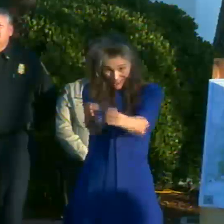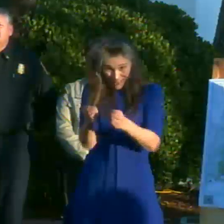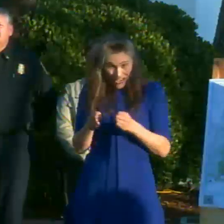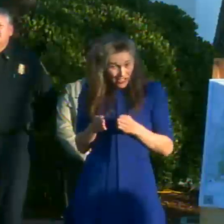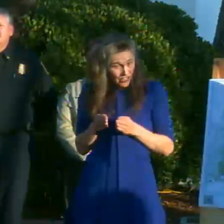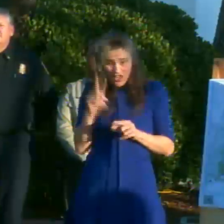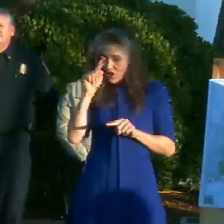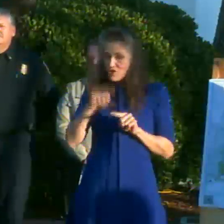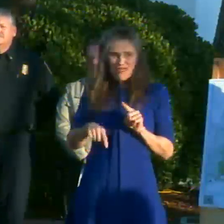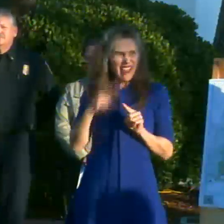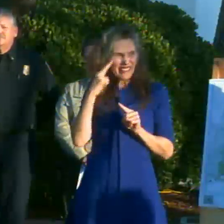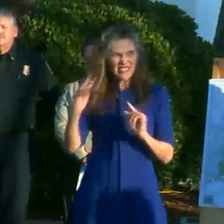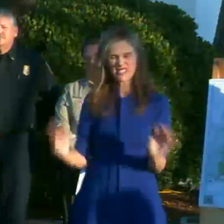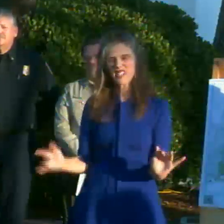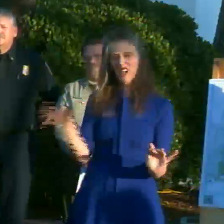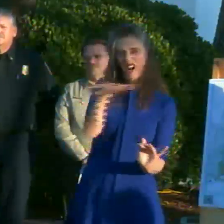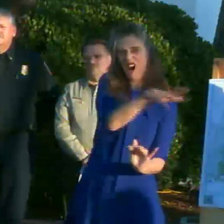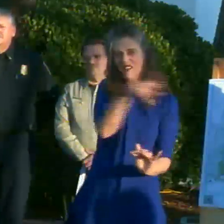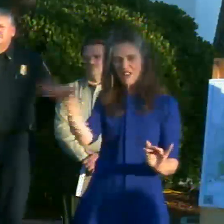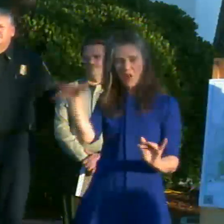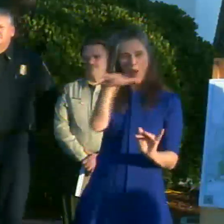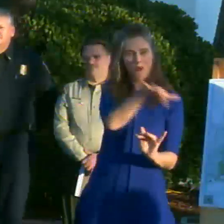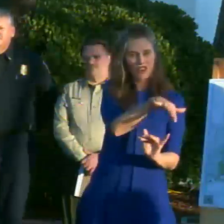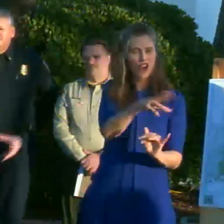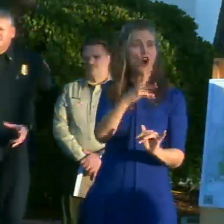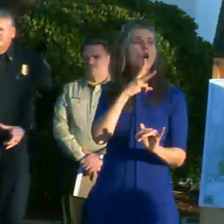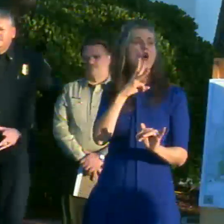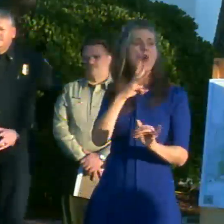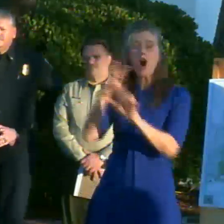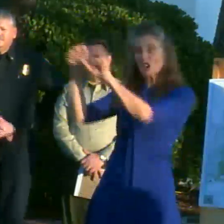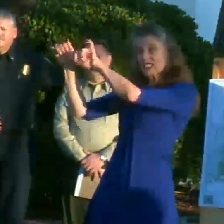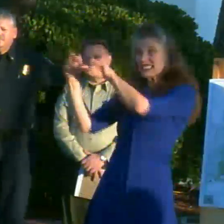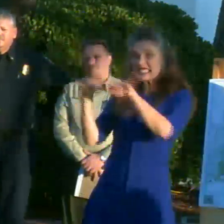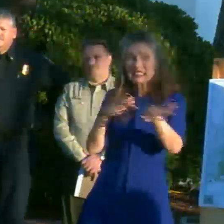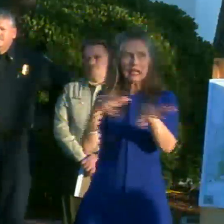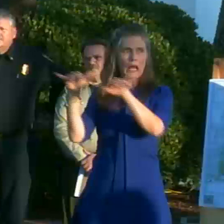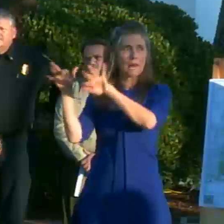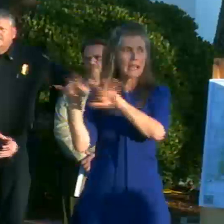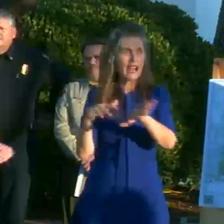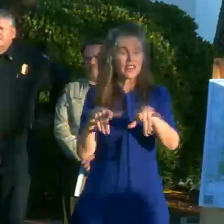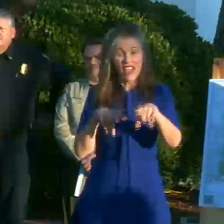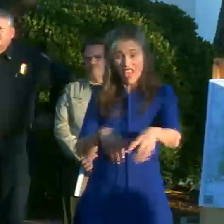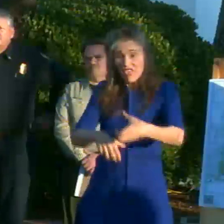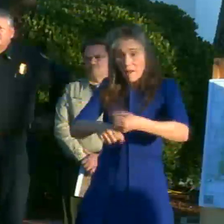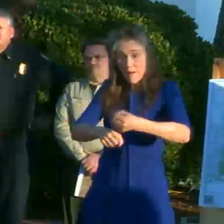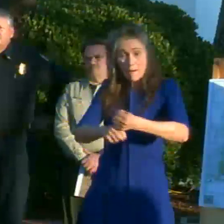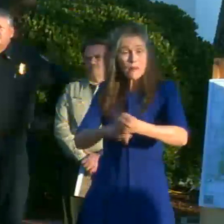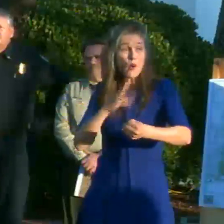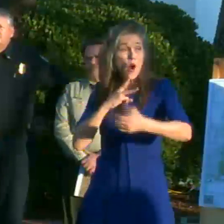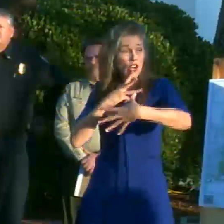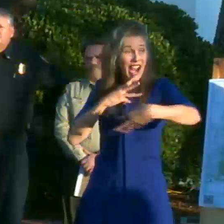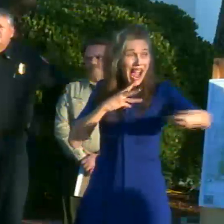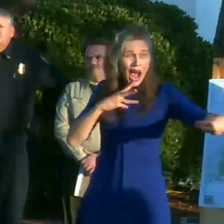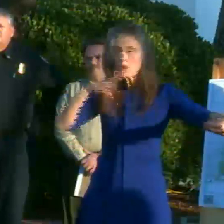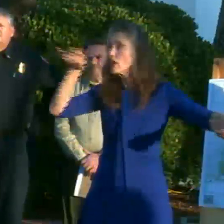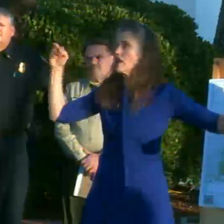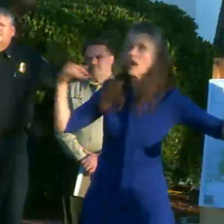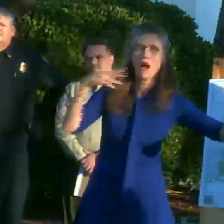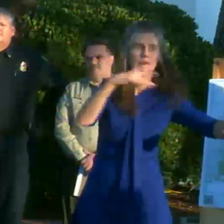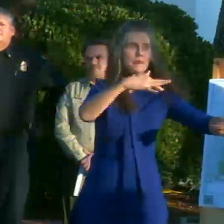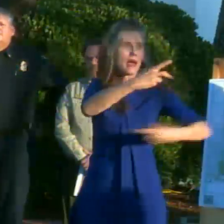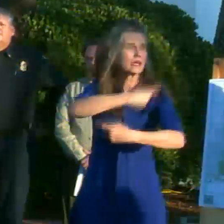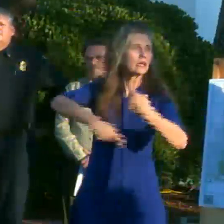down. So they're pumping water out, and it's coming back in, and pumping water out, coming back in. So it's just this vicious